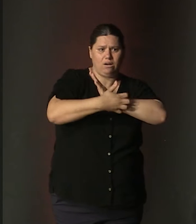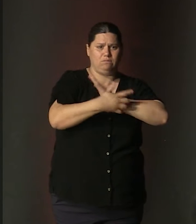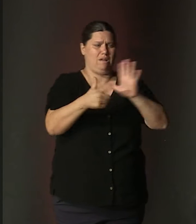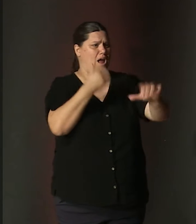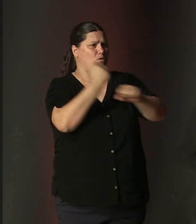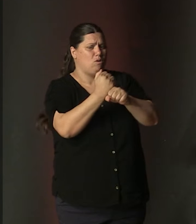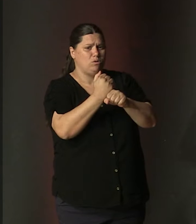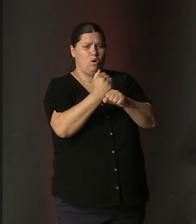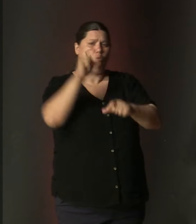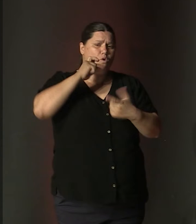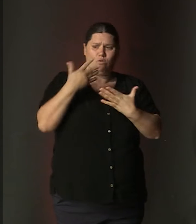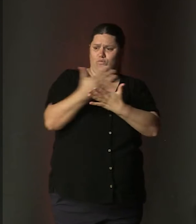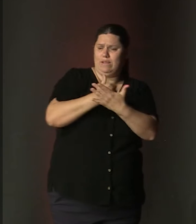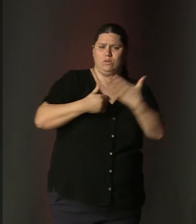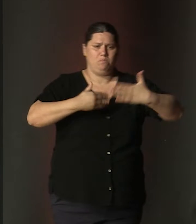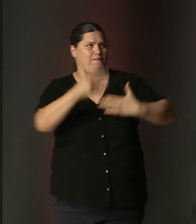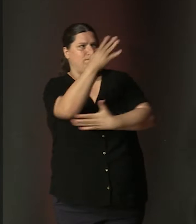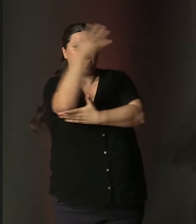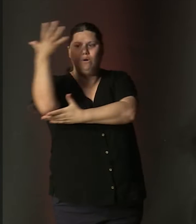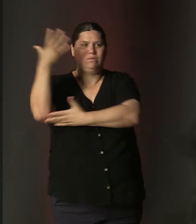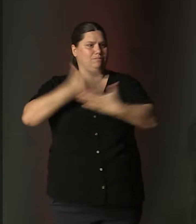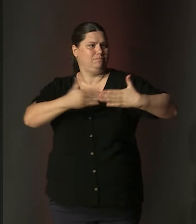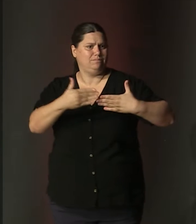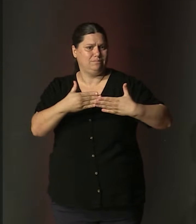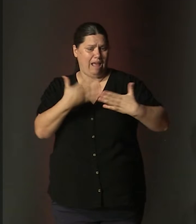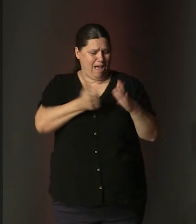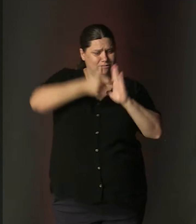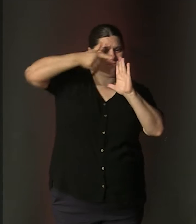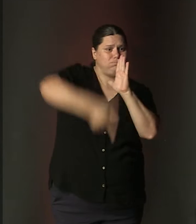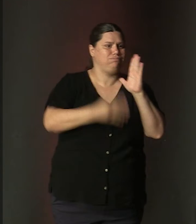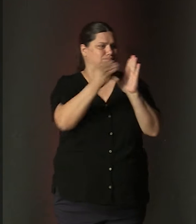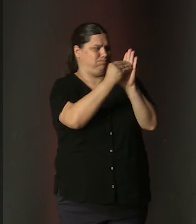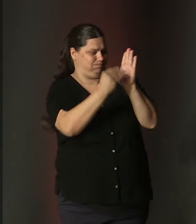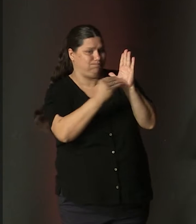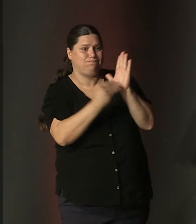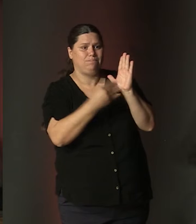Agriculture, water resource management, and forest management, they're all described in detail.